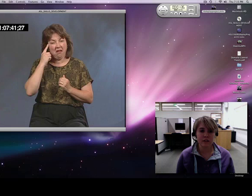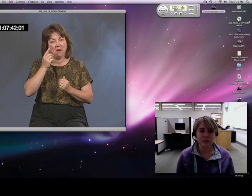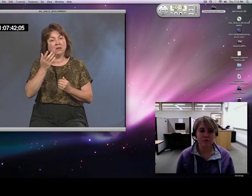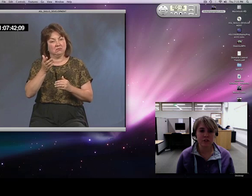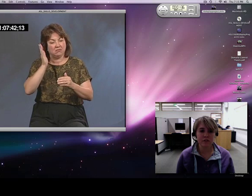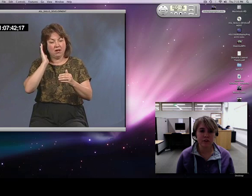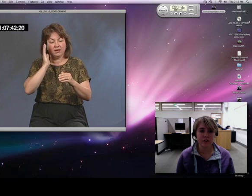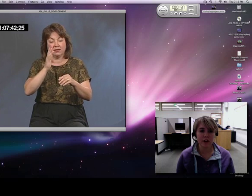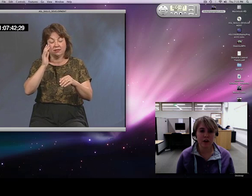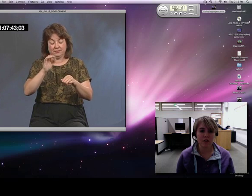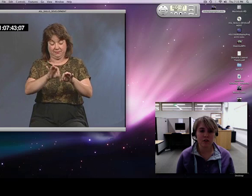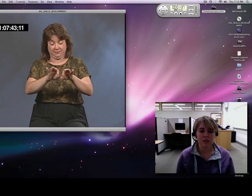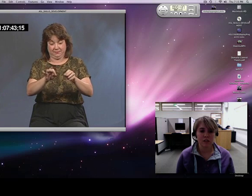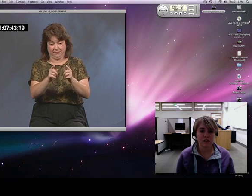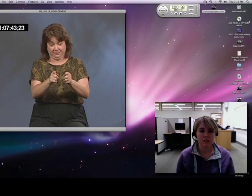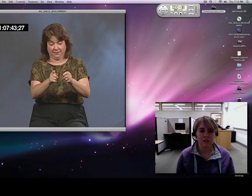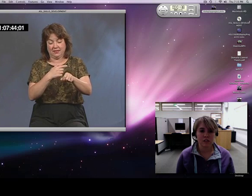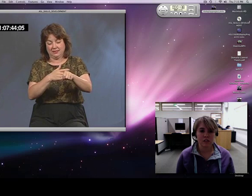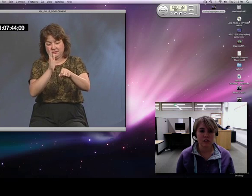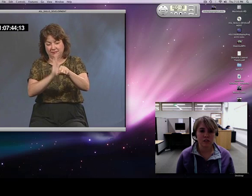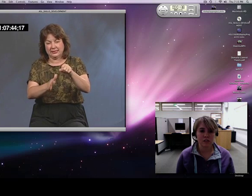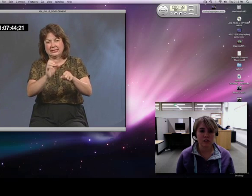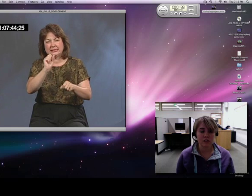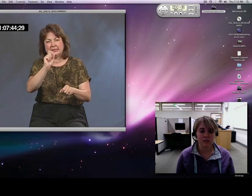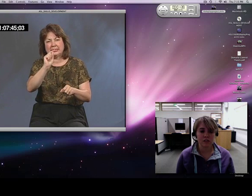and then we're trying to figure out